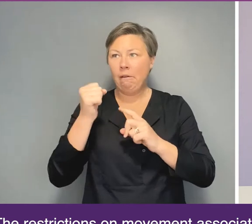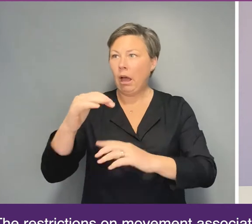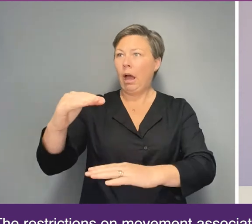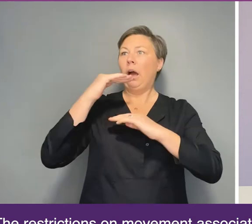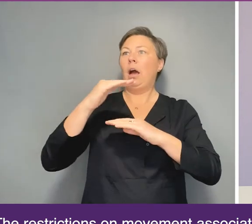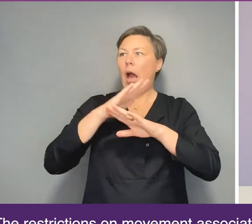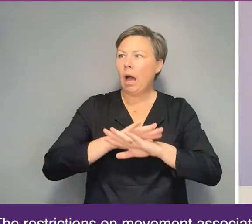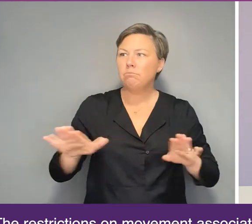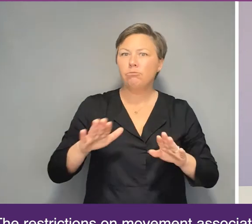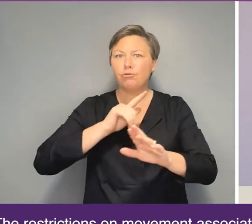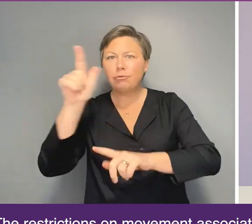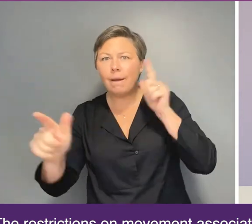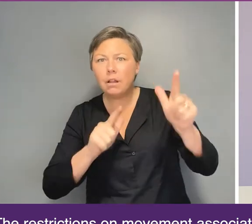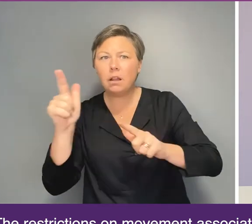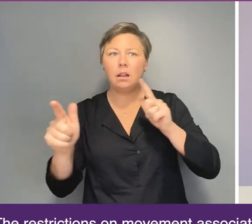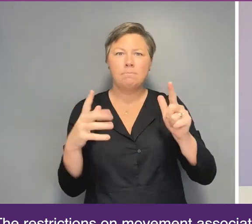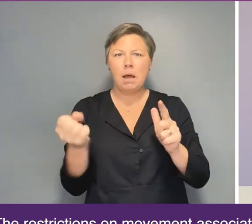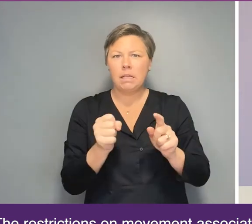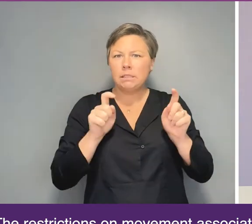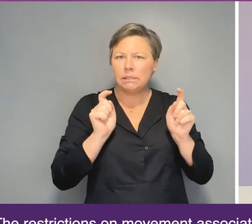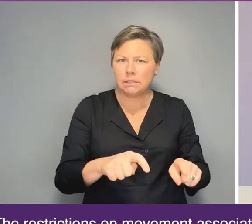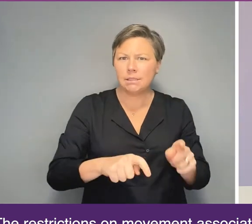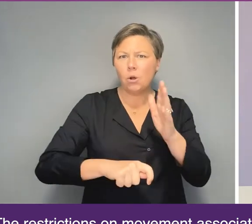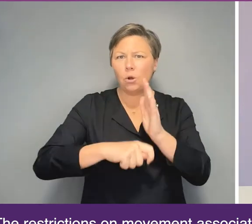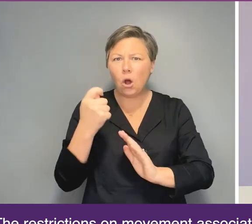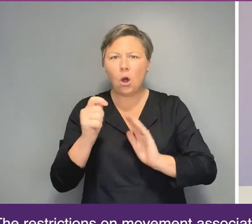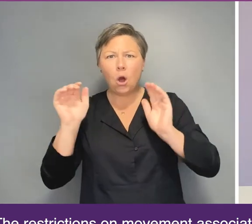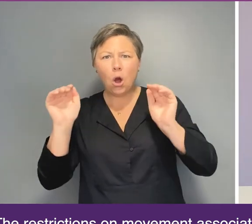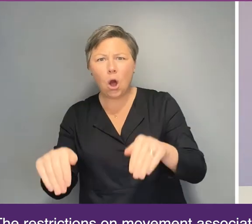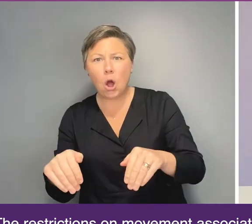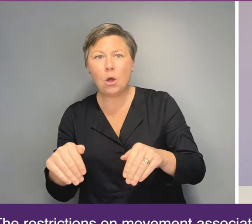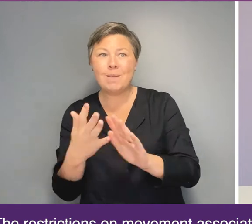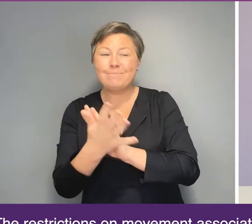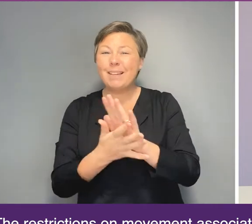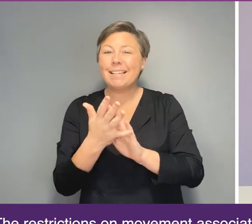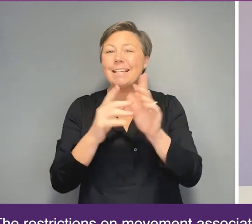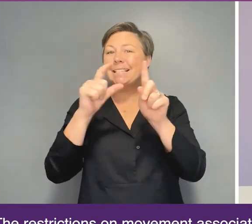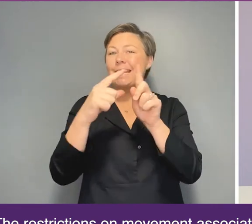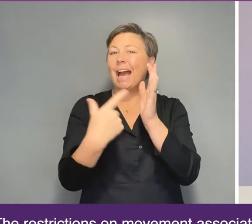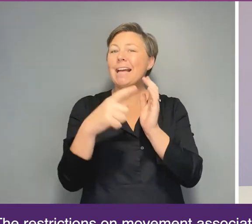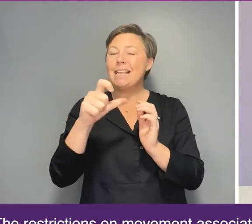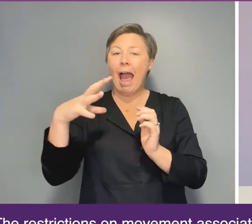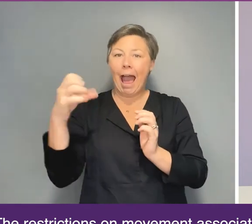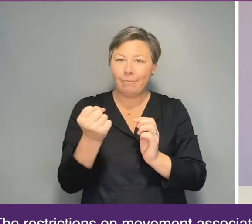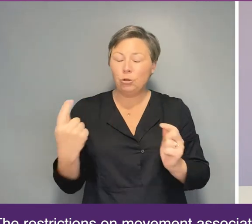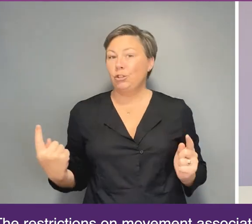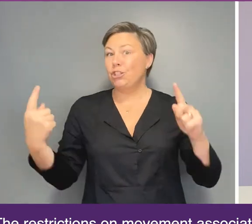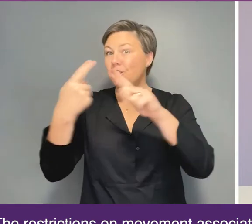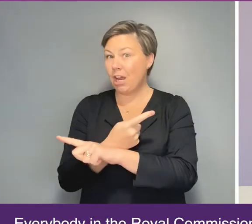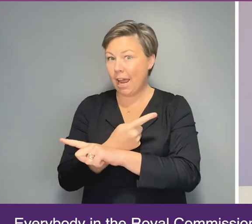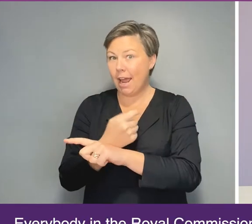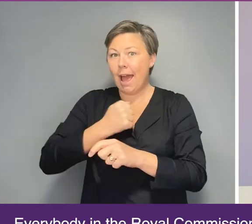movement associated with the pandemic have forced this Royal Commission to alter our programs in very significant